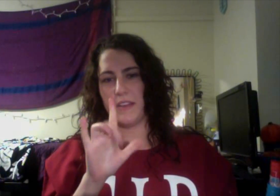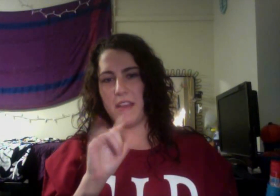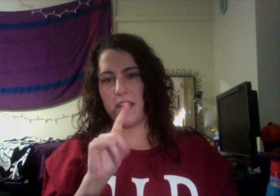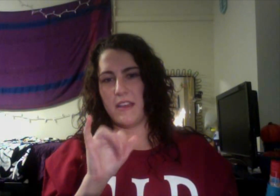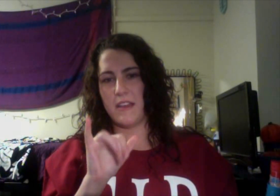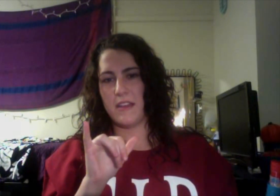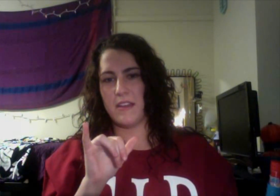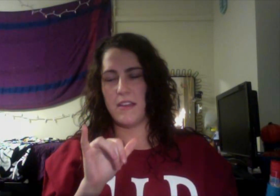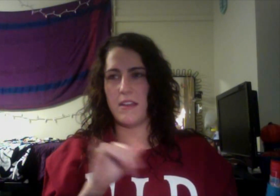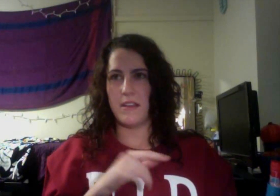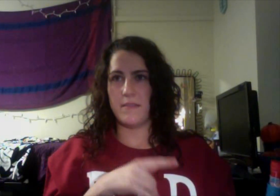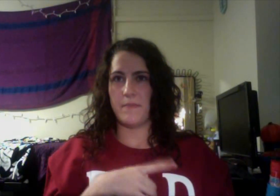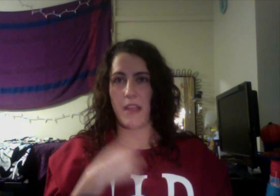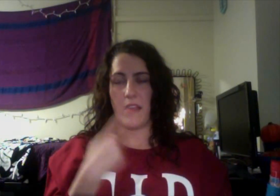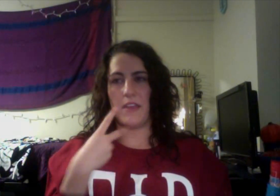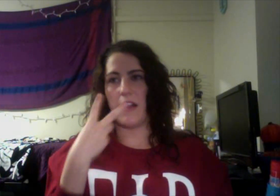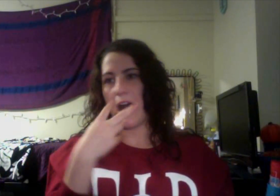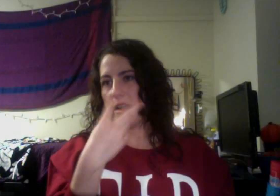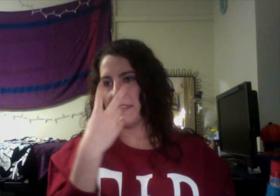disability. In their eyes, they